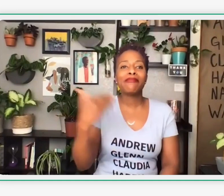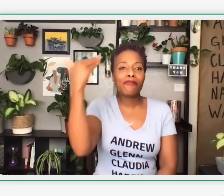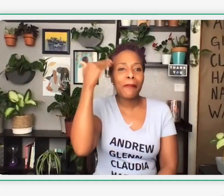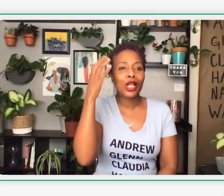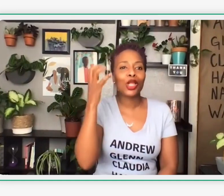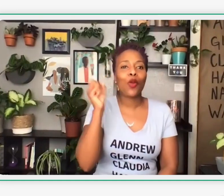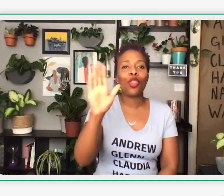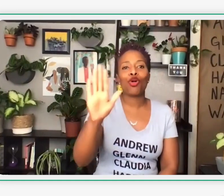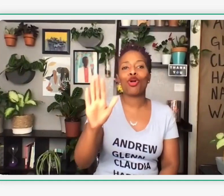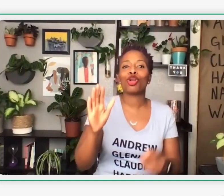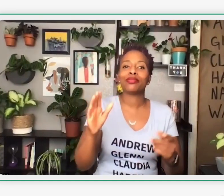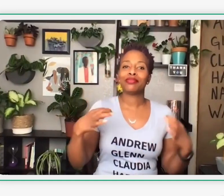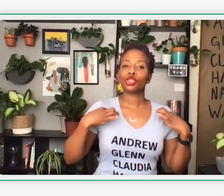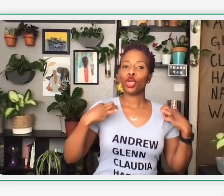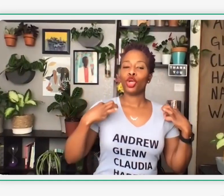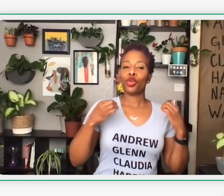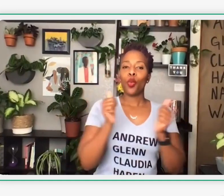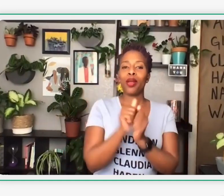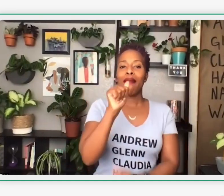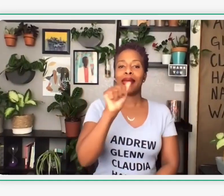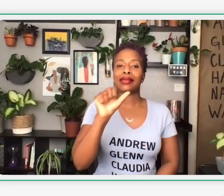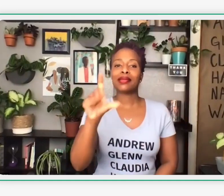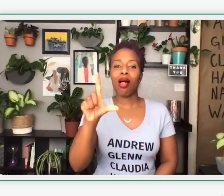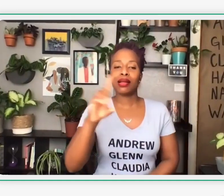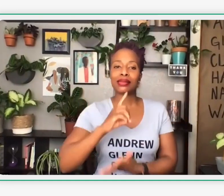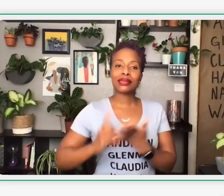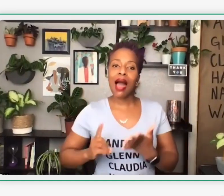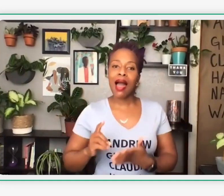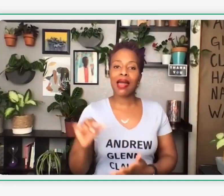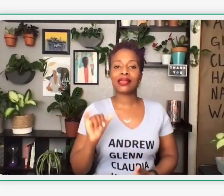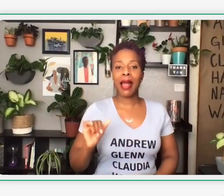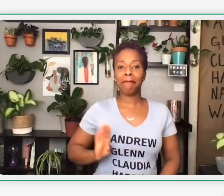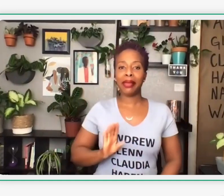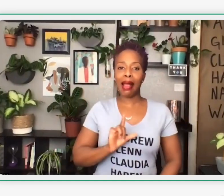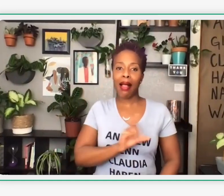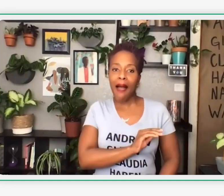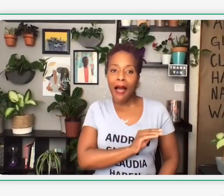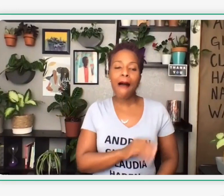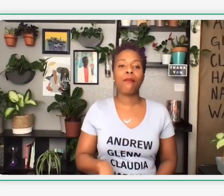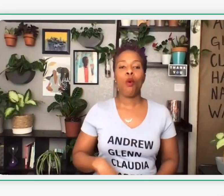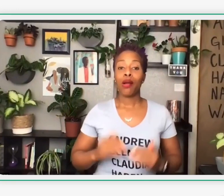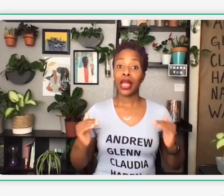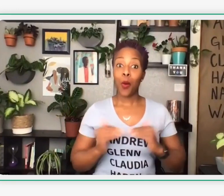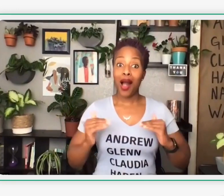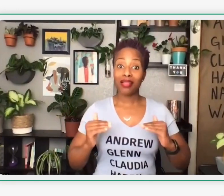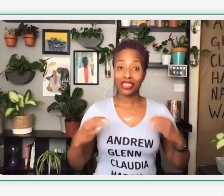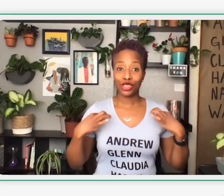Some of you might be familiar with her thoughts in the ASL design, like the BLM,